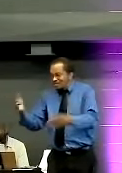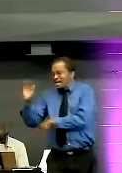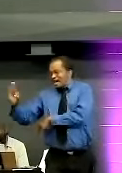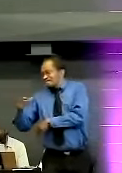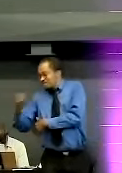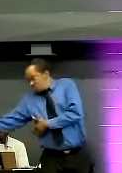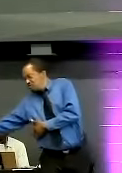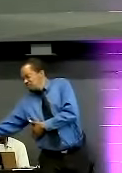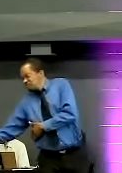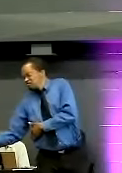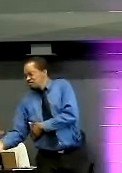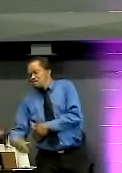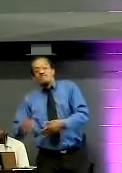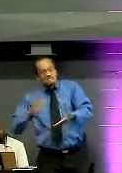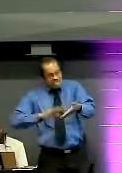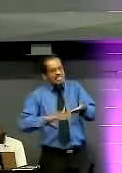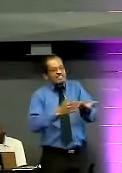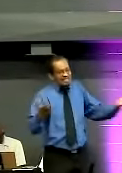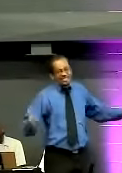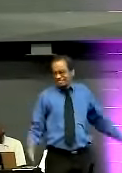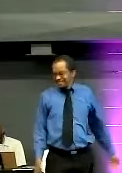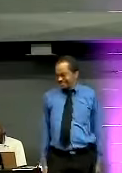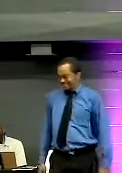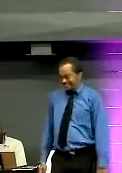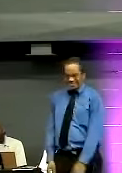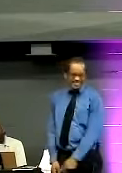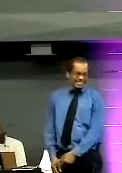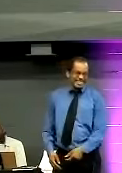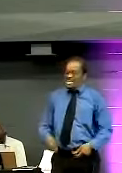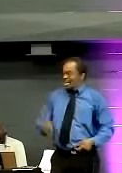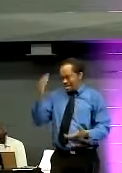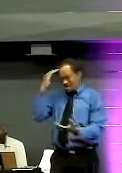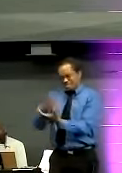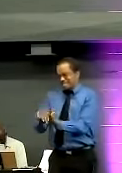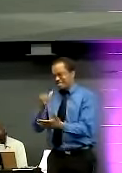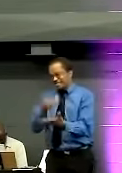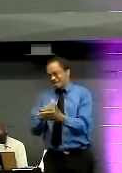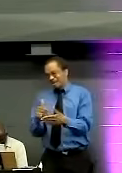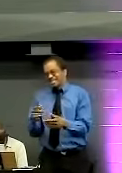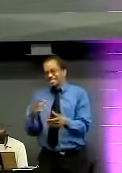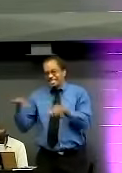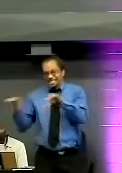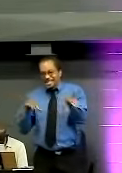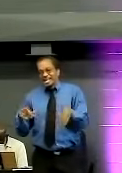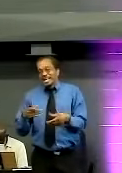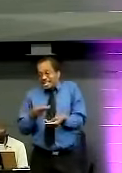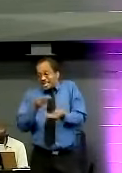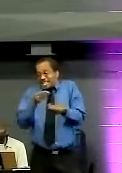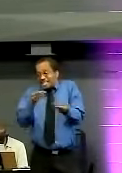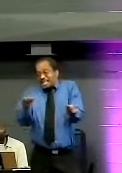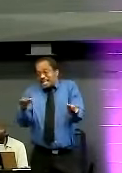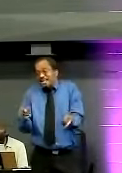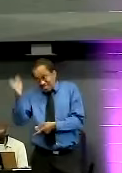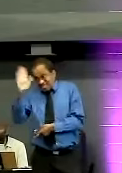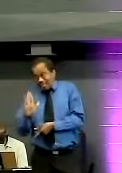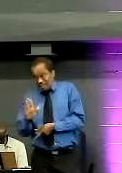them. Forgive them. But hold on, because I don't really believe that's all he did, because he gave it to God. And in giving